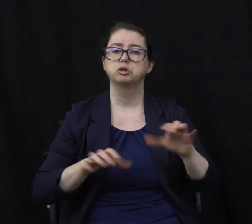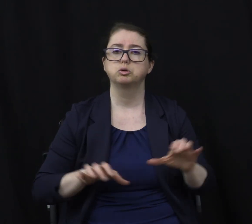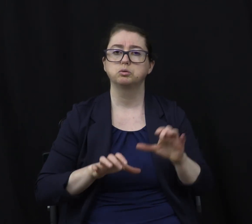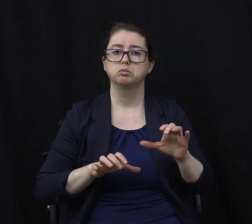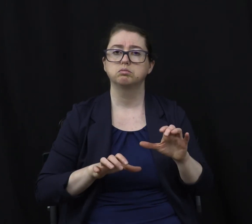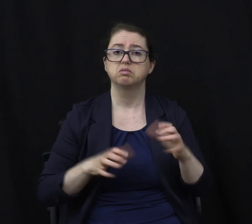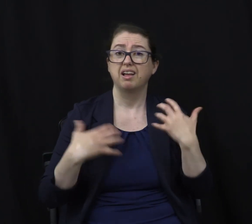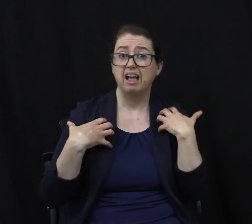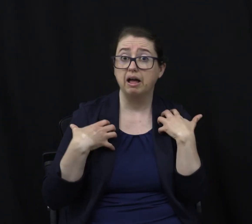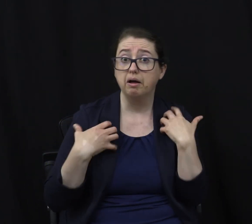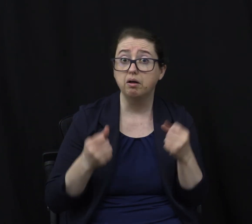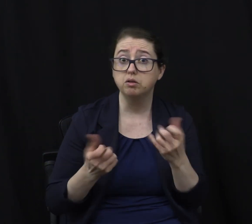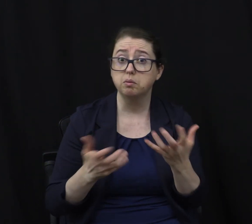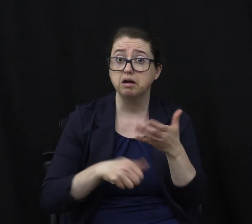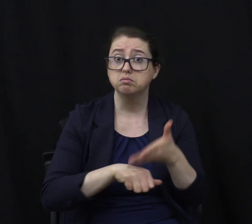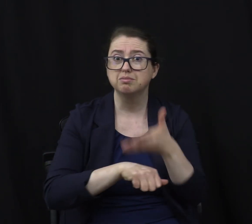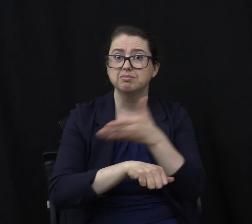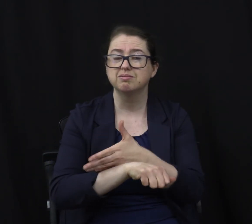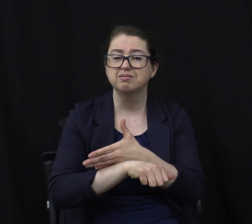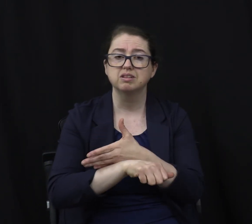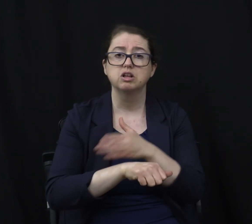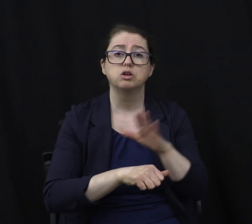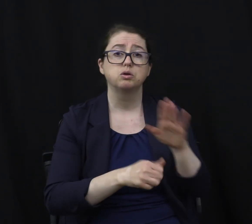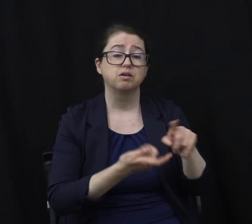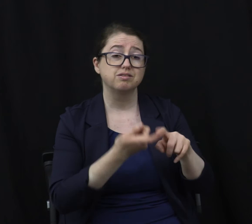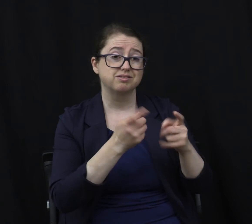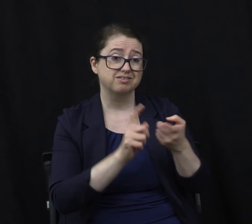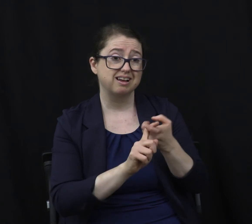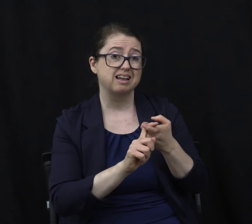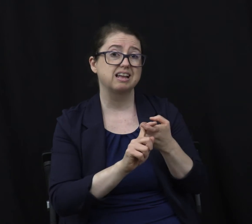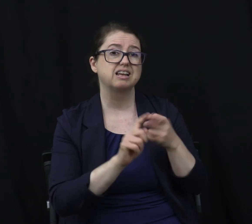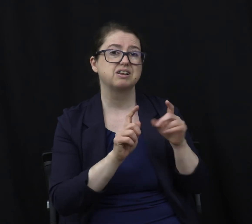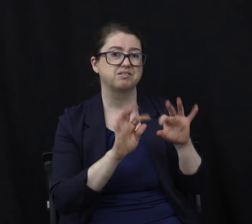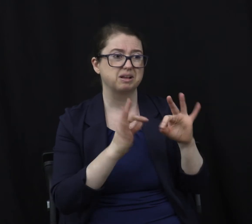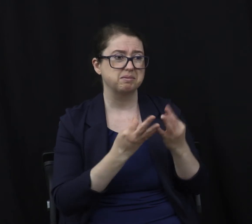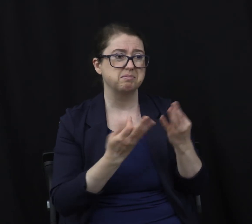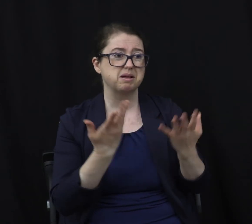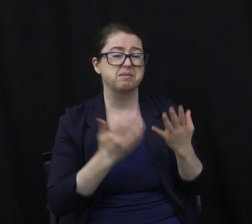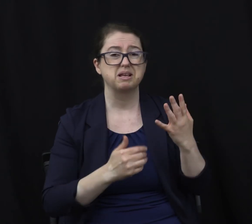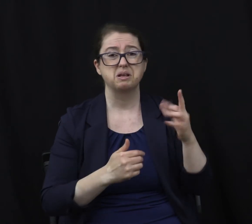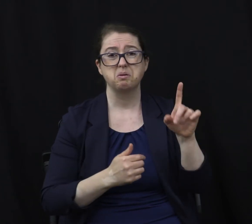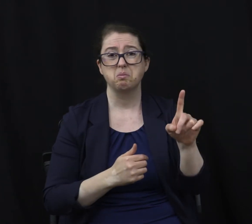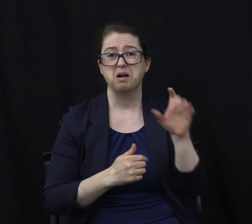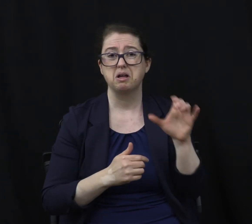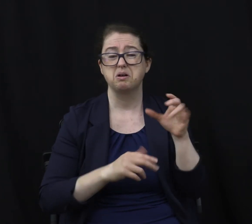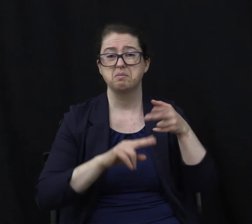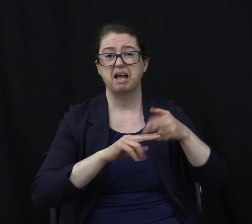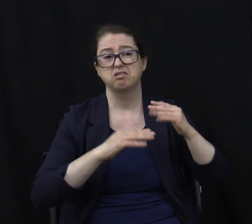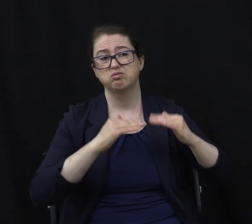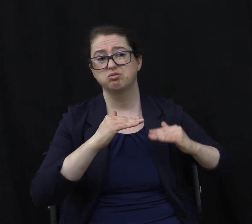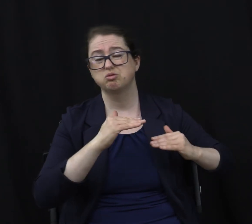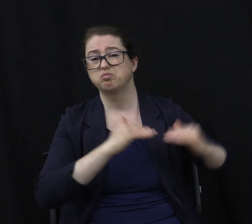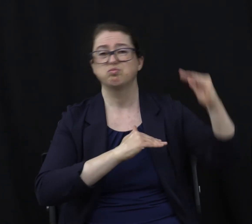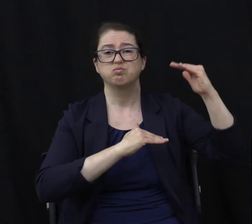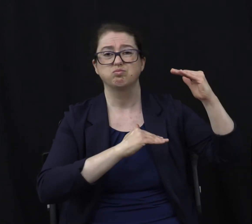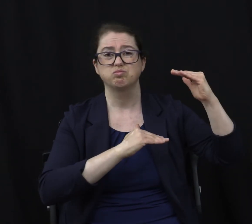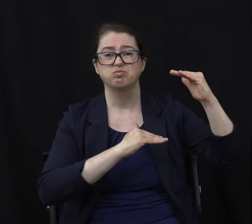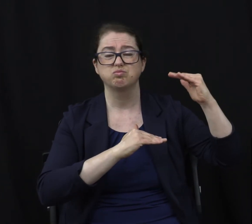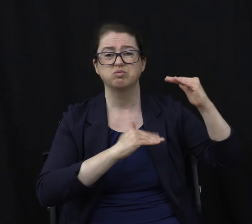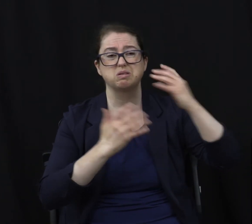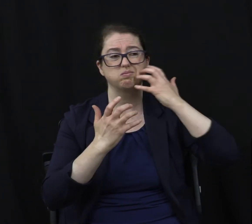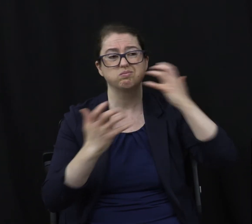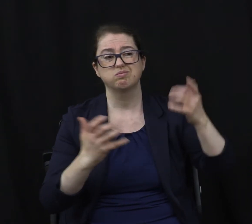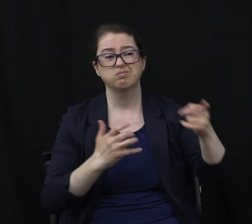advice from your friend or relative that's 100 pounds overweight. The question that I want to ask yourself